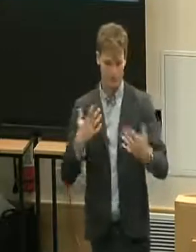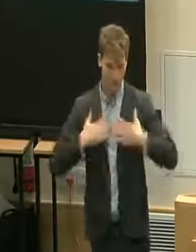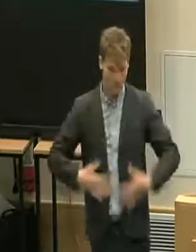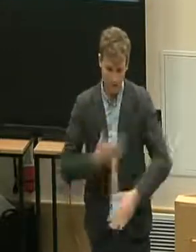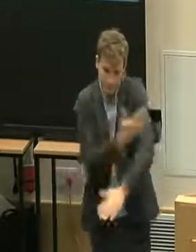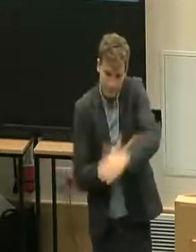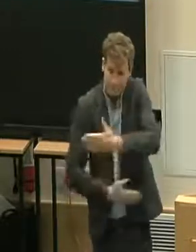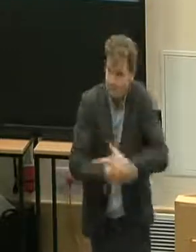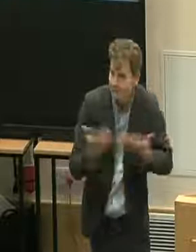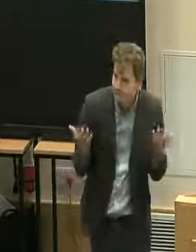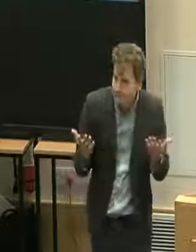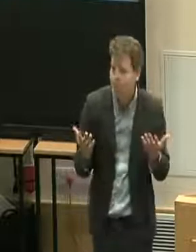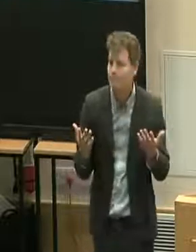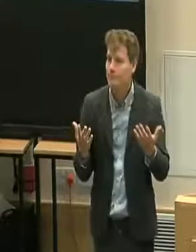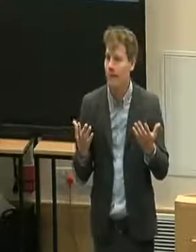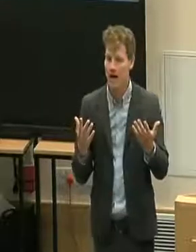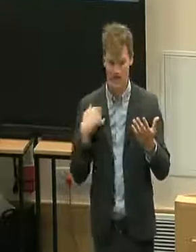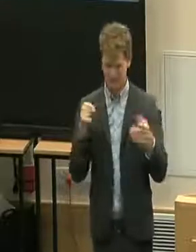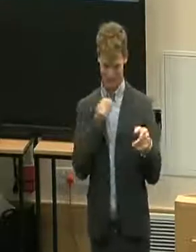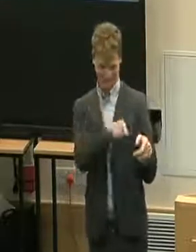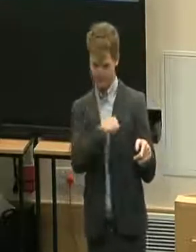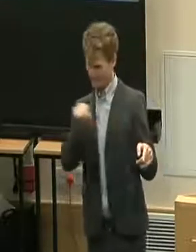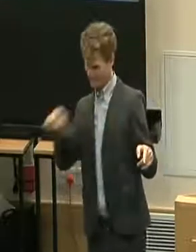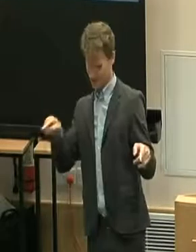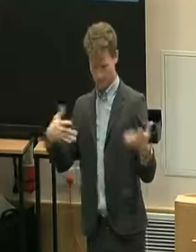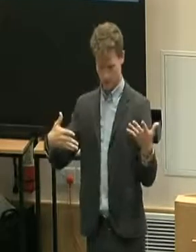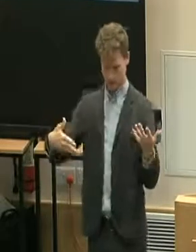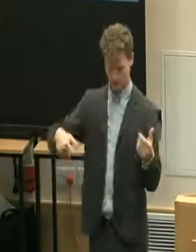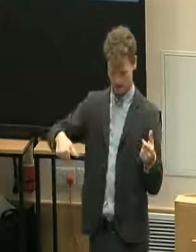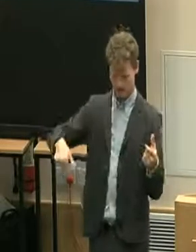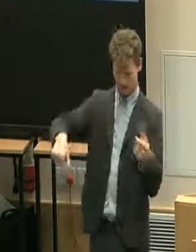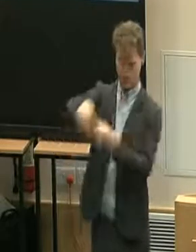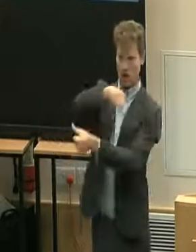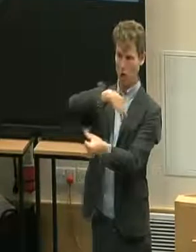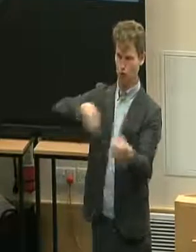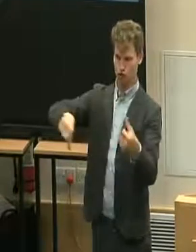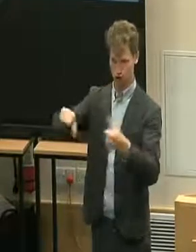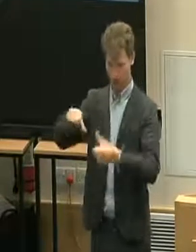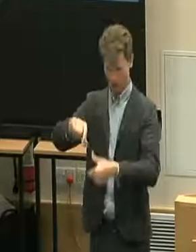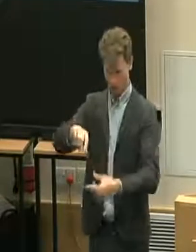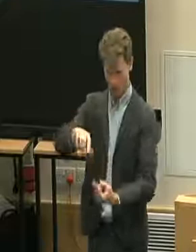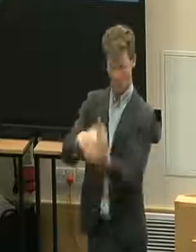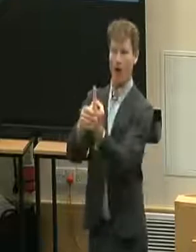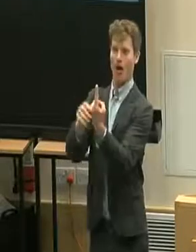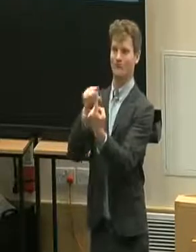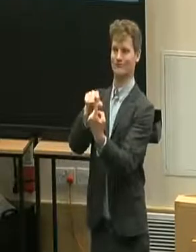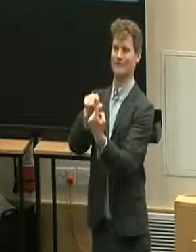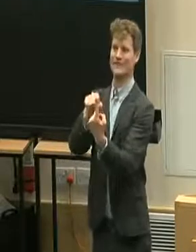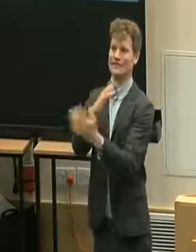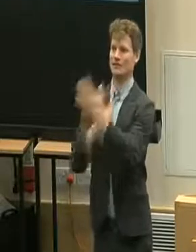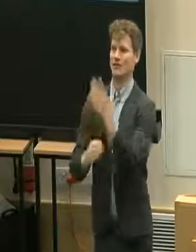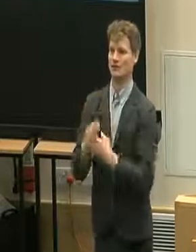body and the world. In that interaction, disability arises. Disability is neither inevitable